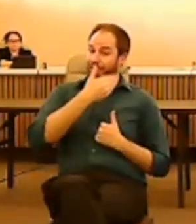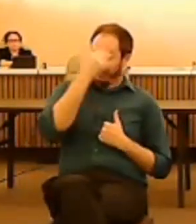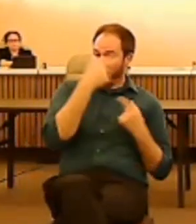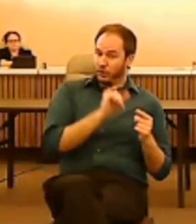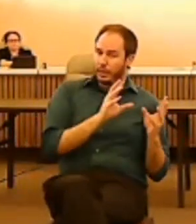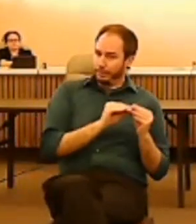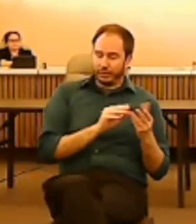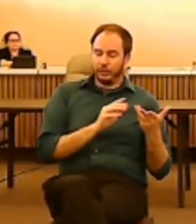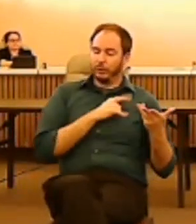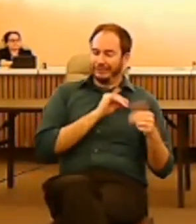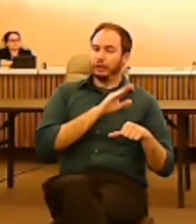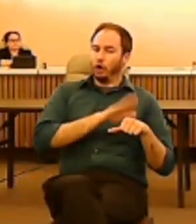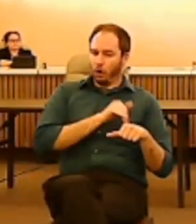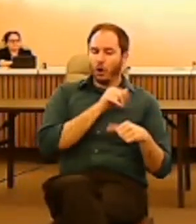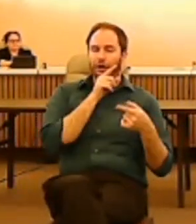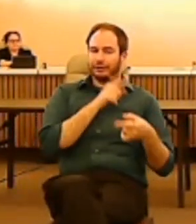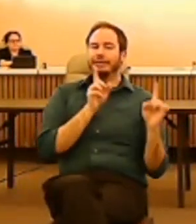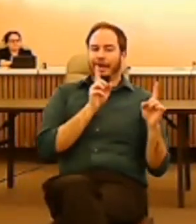meeting, we called